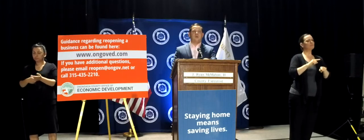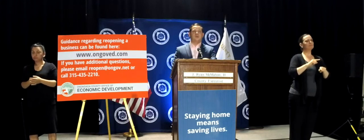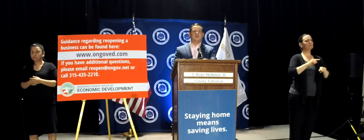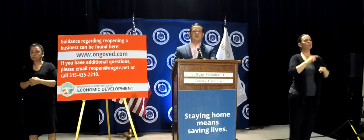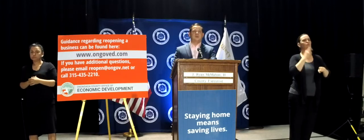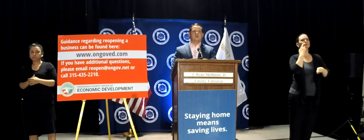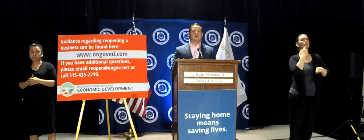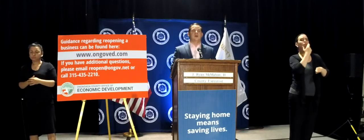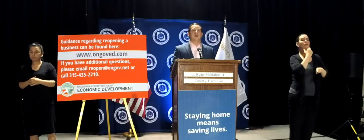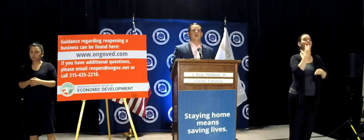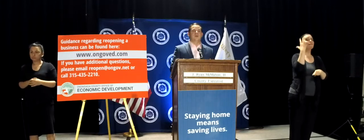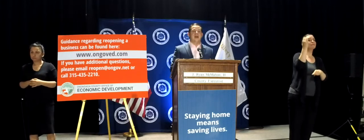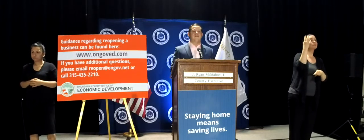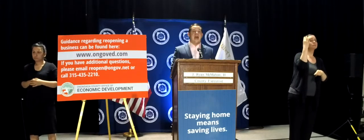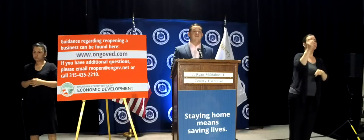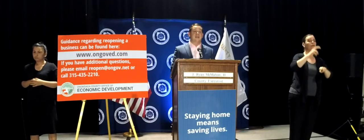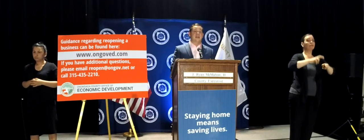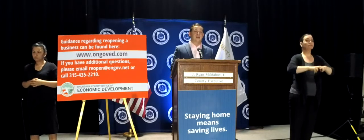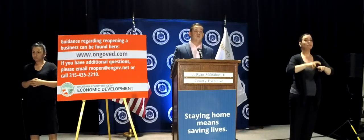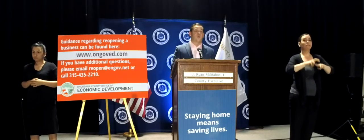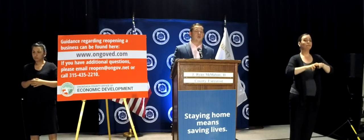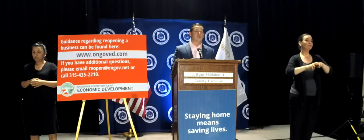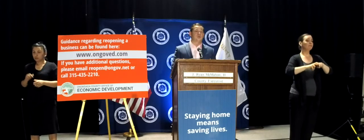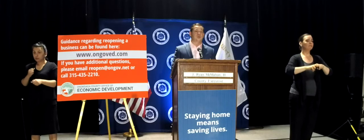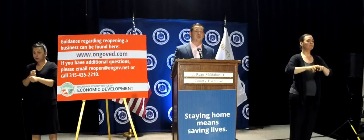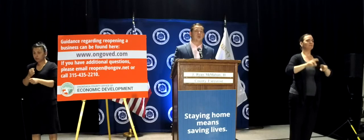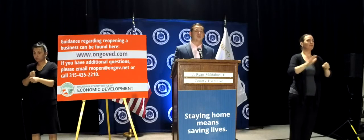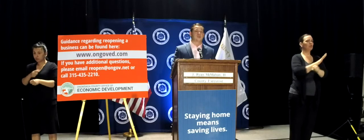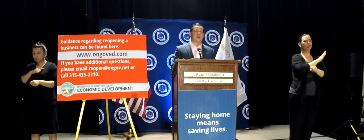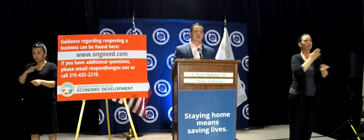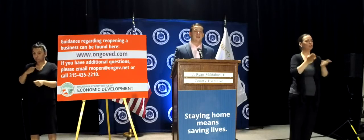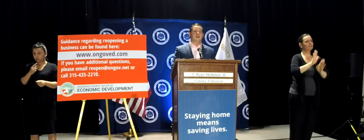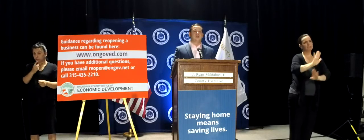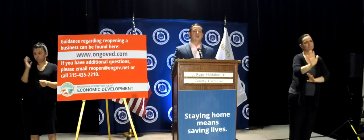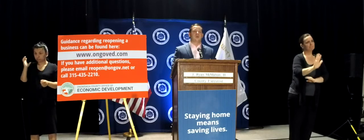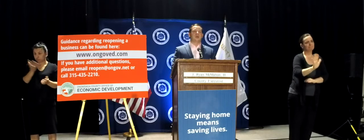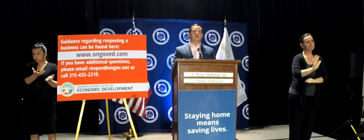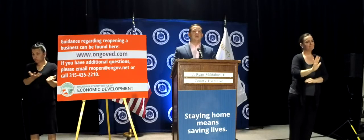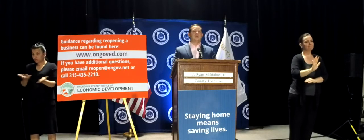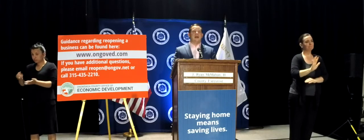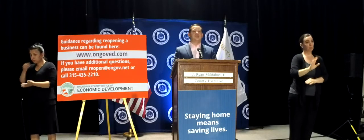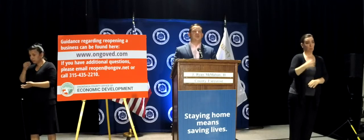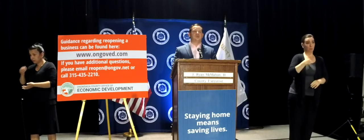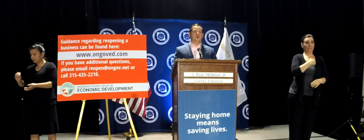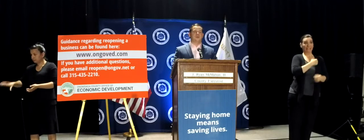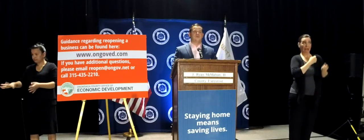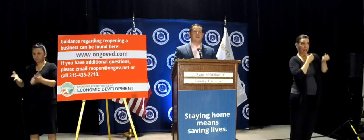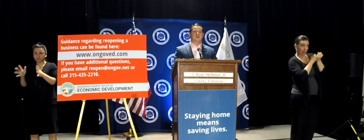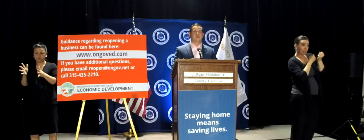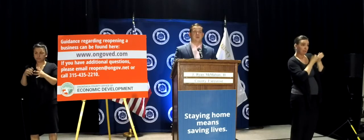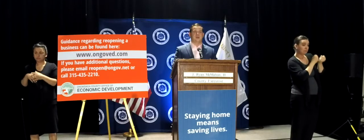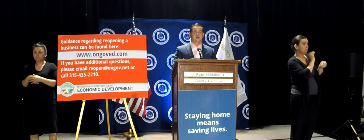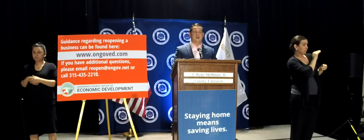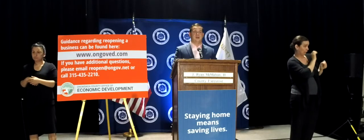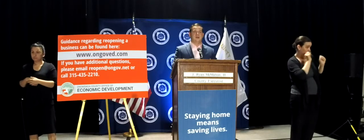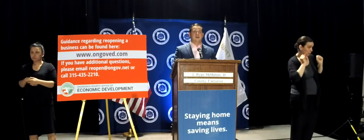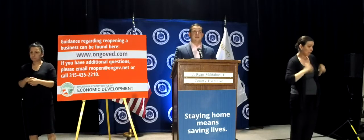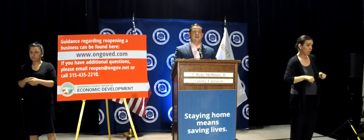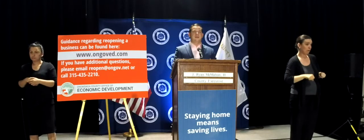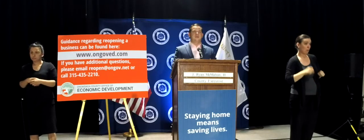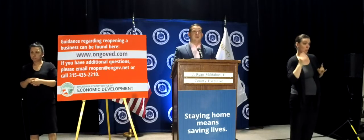have full service. We have advocated for you to New York State to include that sooner than phase